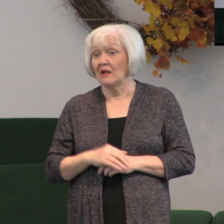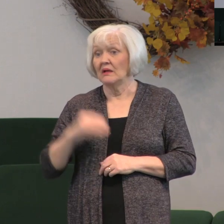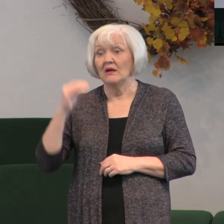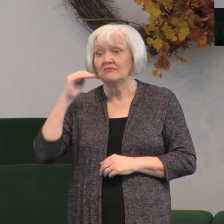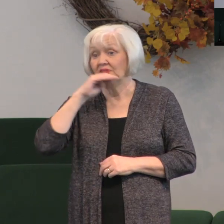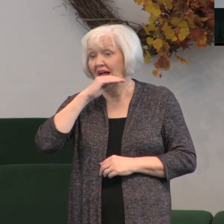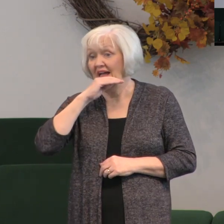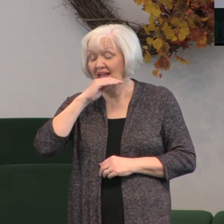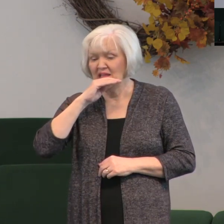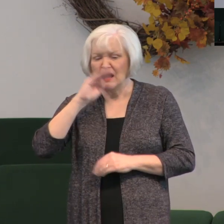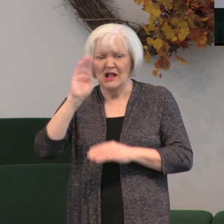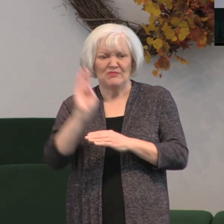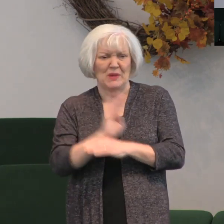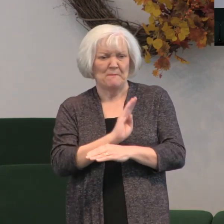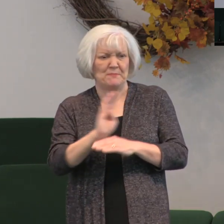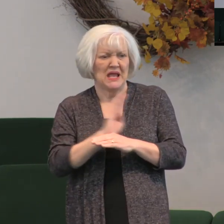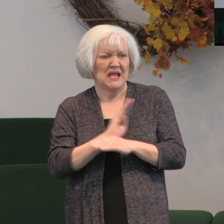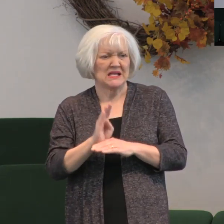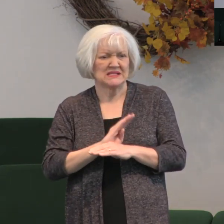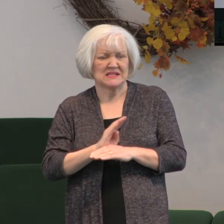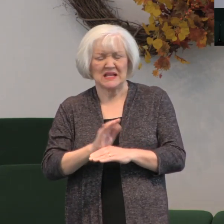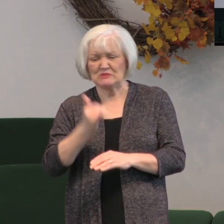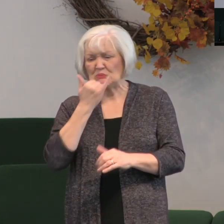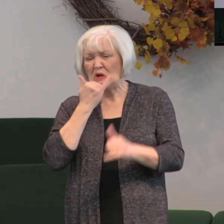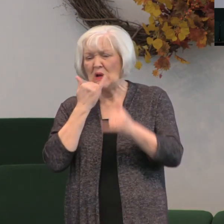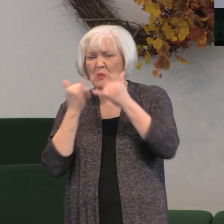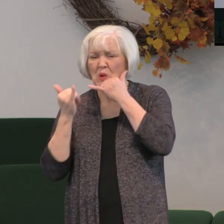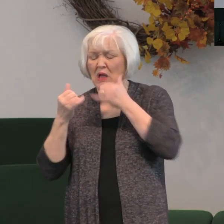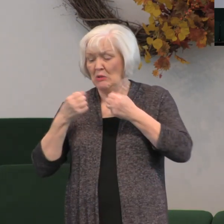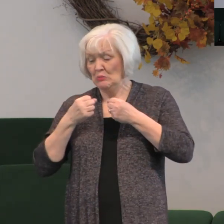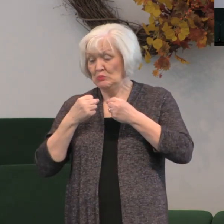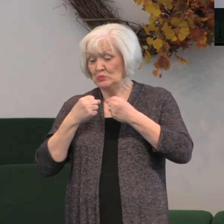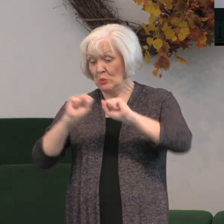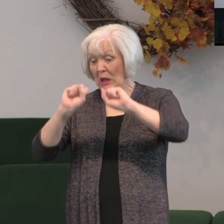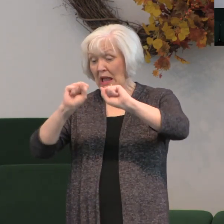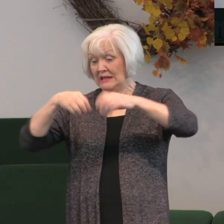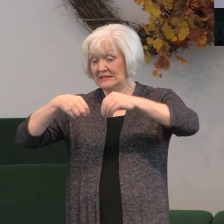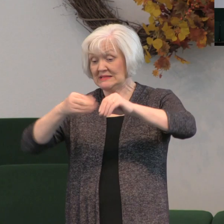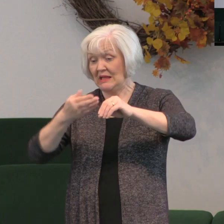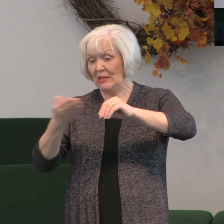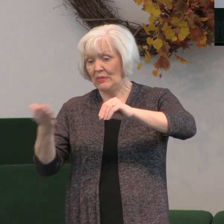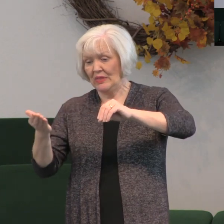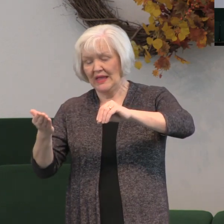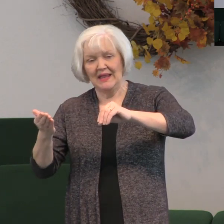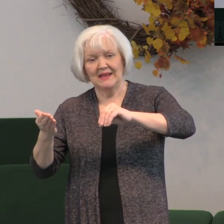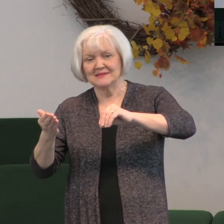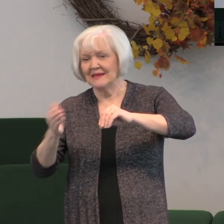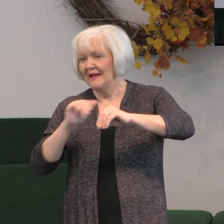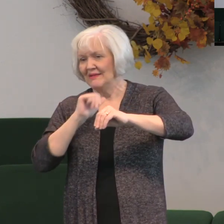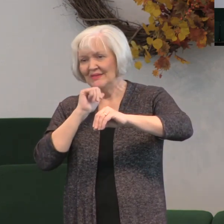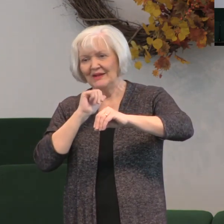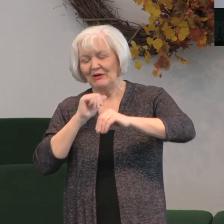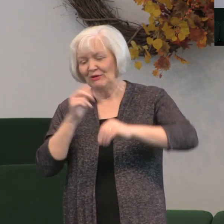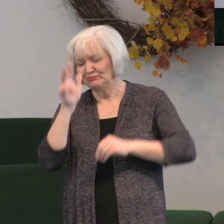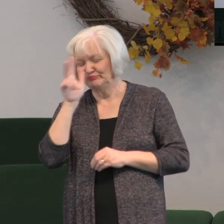business dealings it's somebody who is trying to sell things that don't live up to their reputation